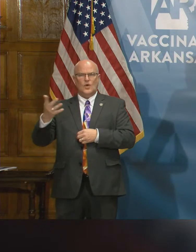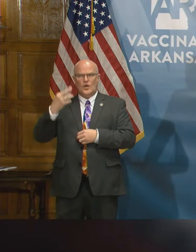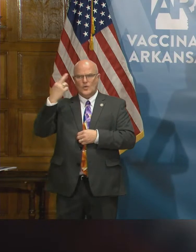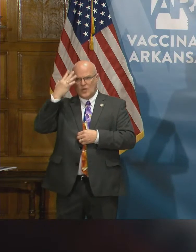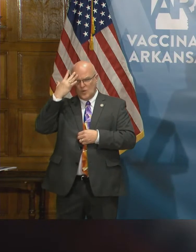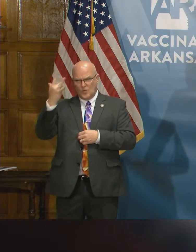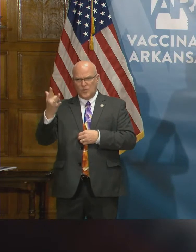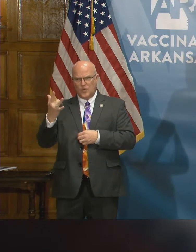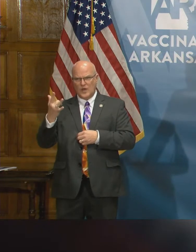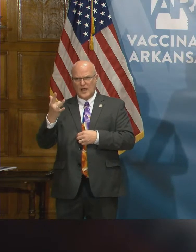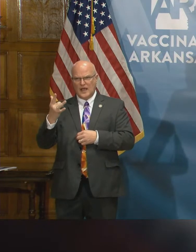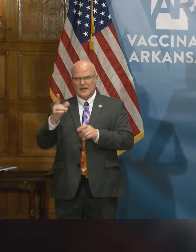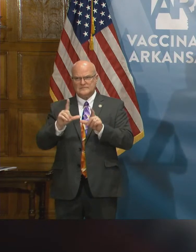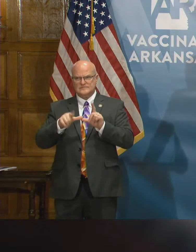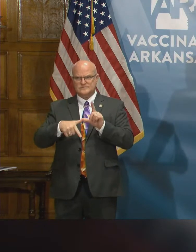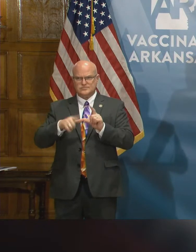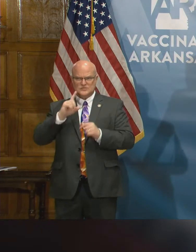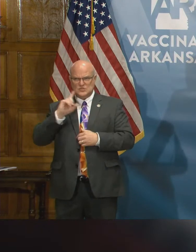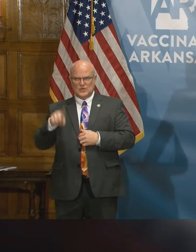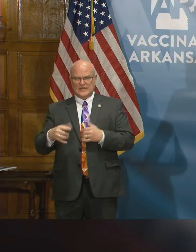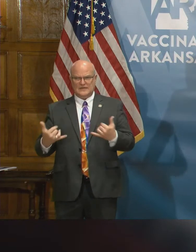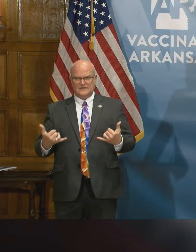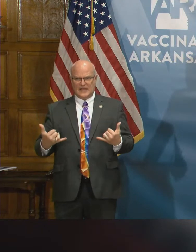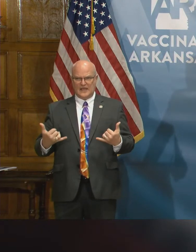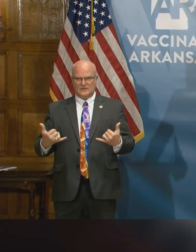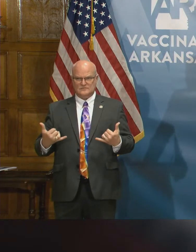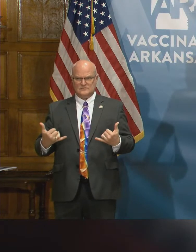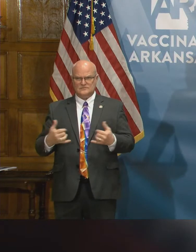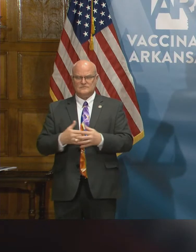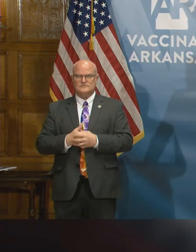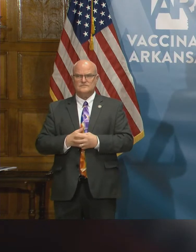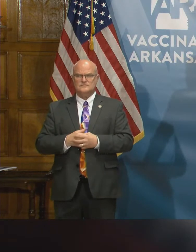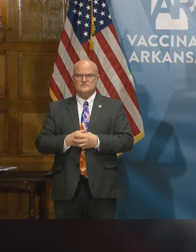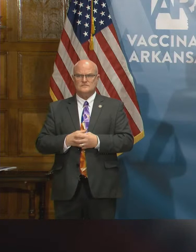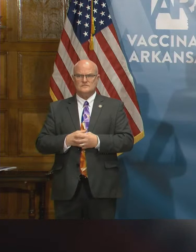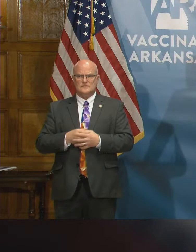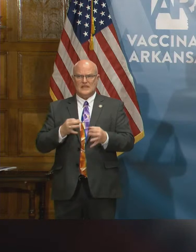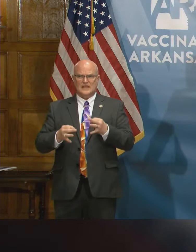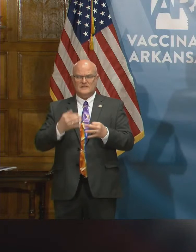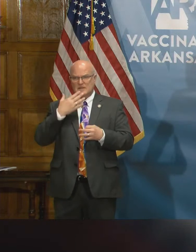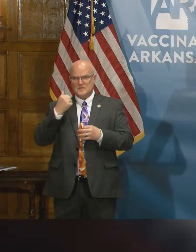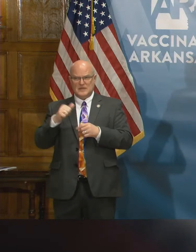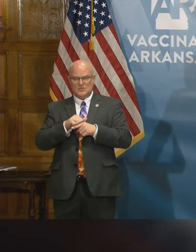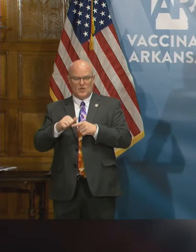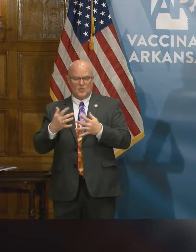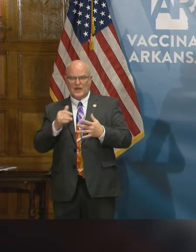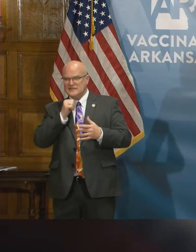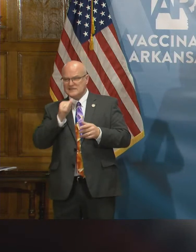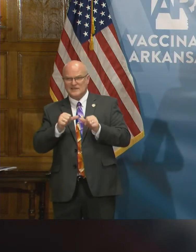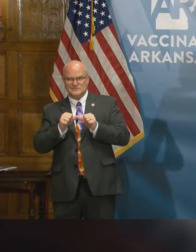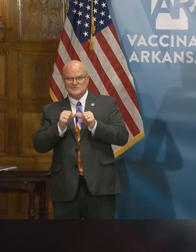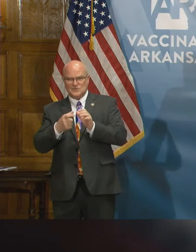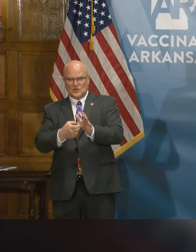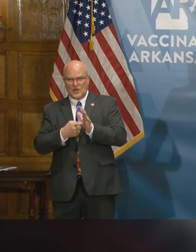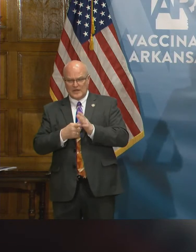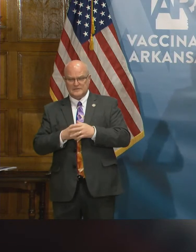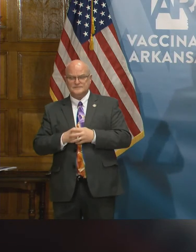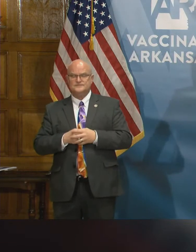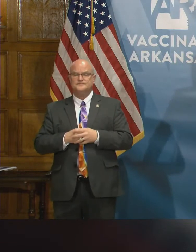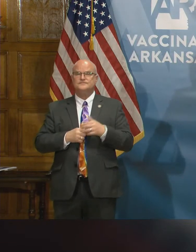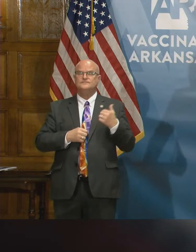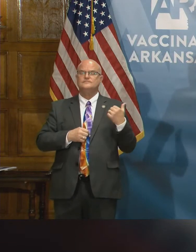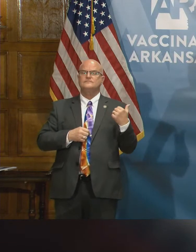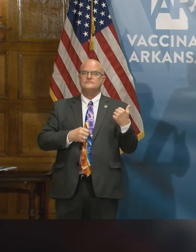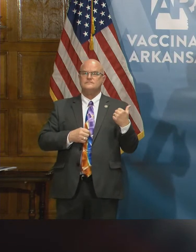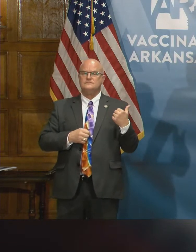reason for discontinuing the directive now? Like, I mean, if it's best practice, why is it not going to be required?